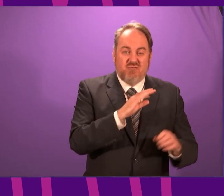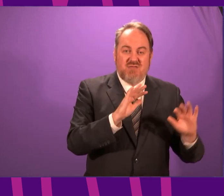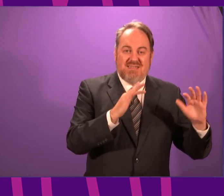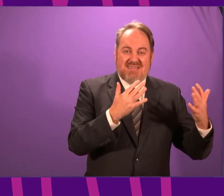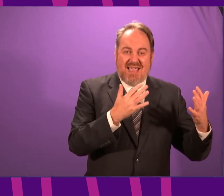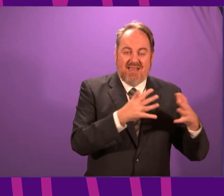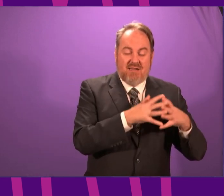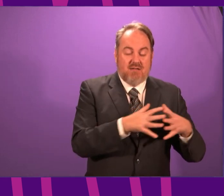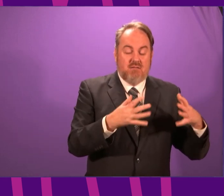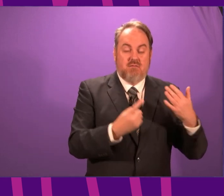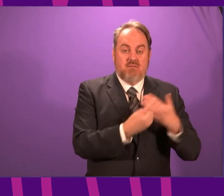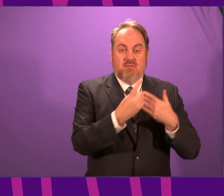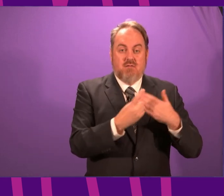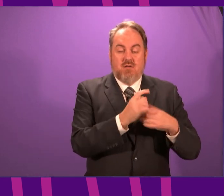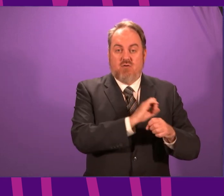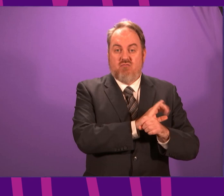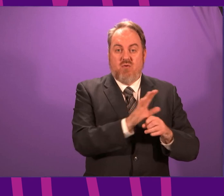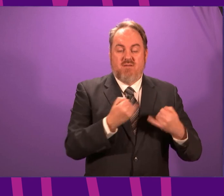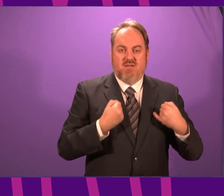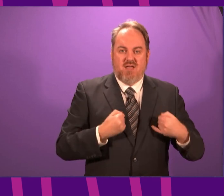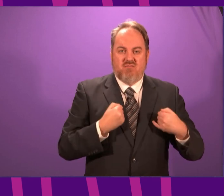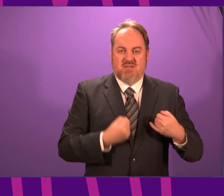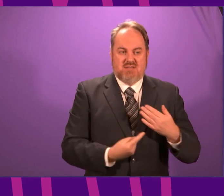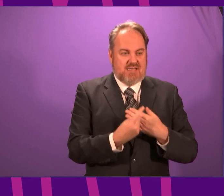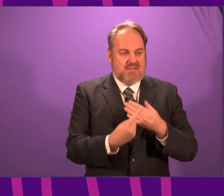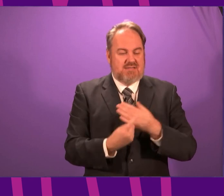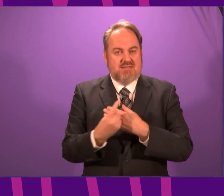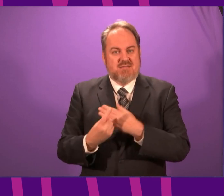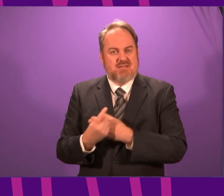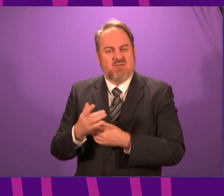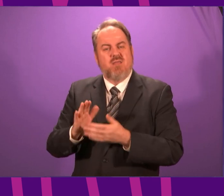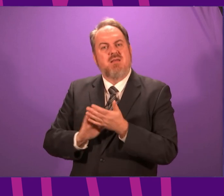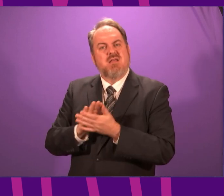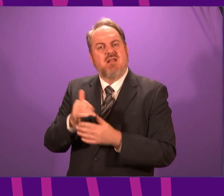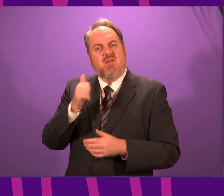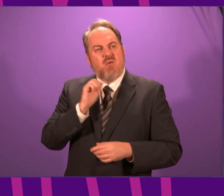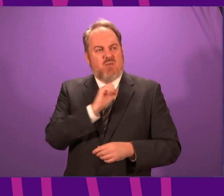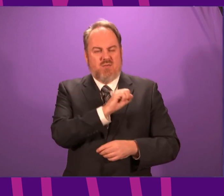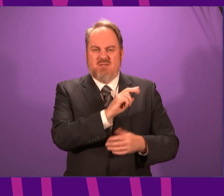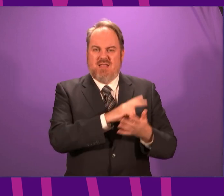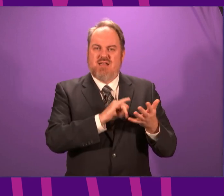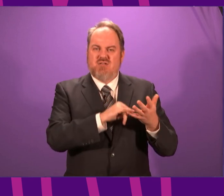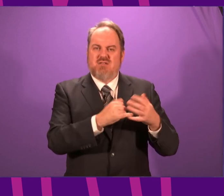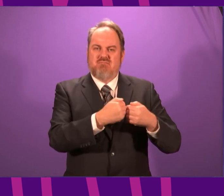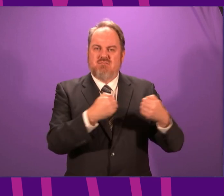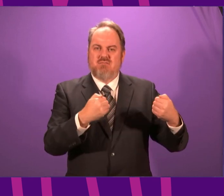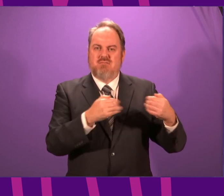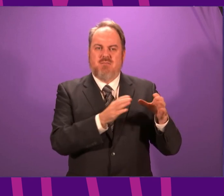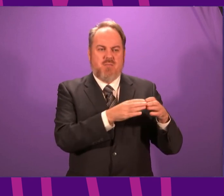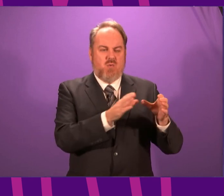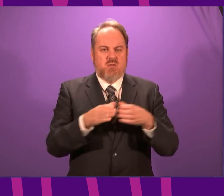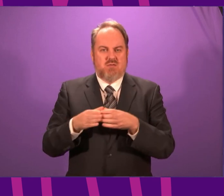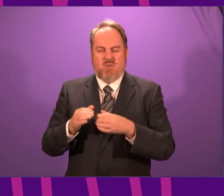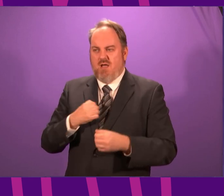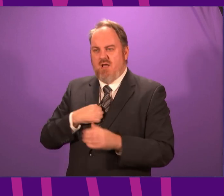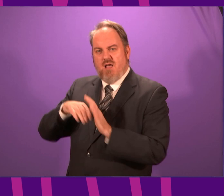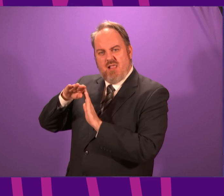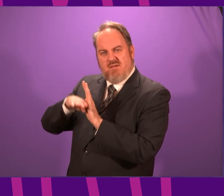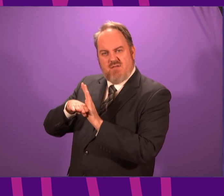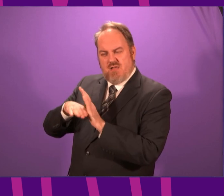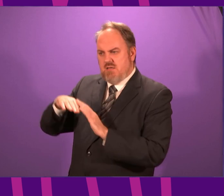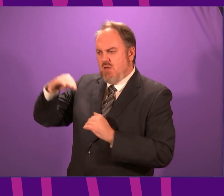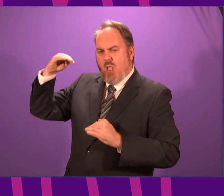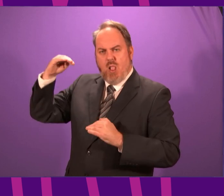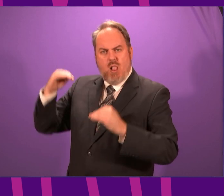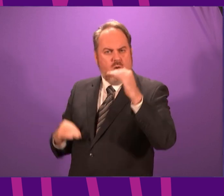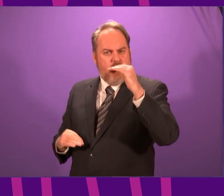Ayrshire is obviously in Argyll and Bute, so it is in NHS Ayrshire and Arran. But our rate certainly is lower than our